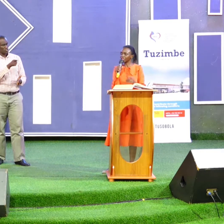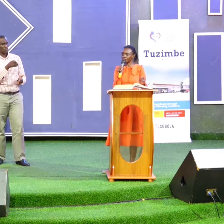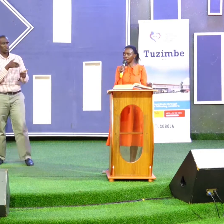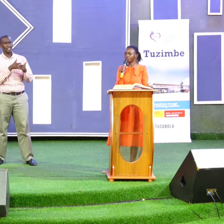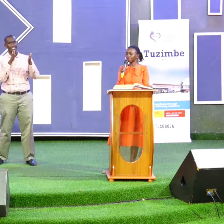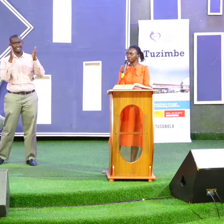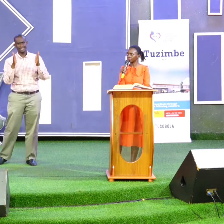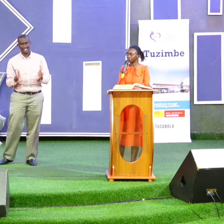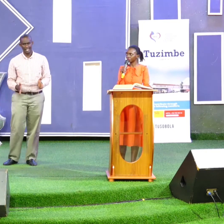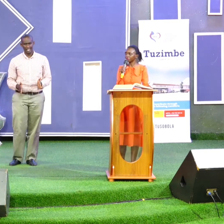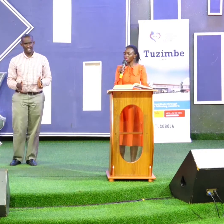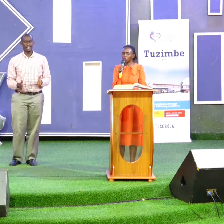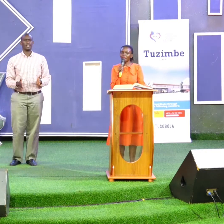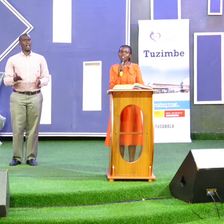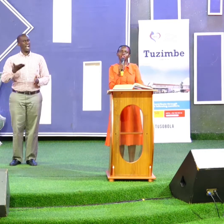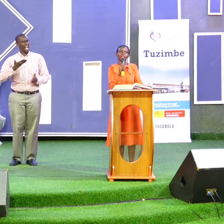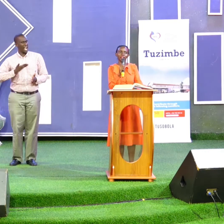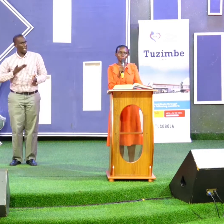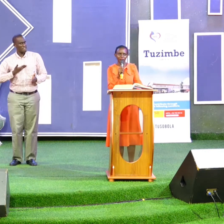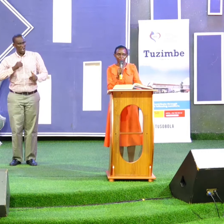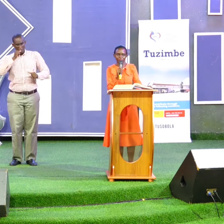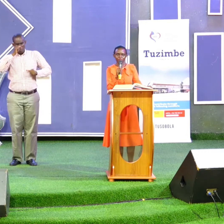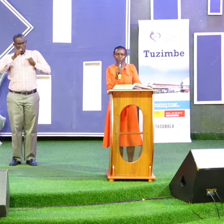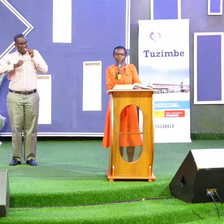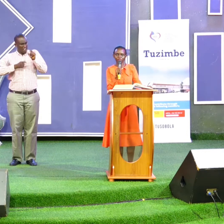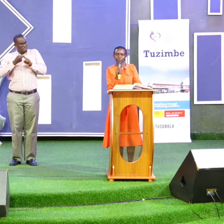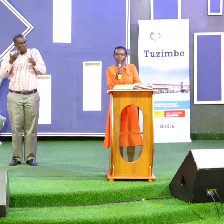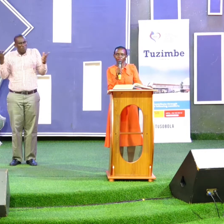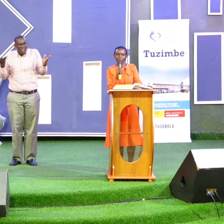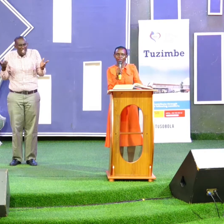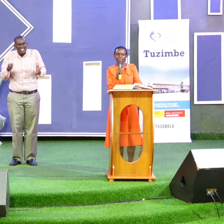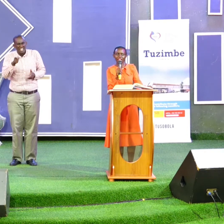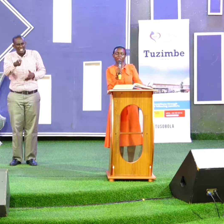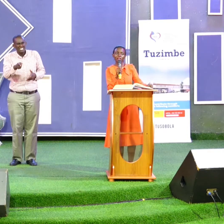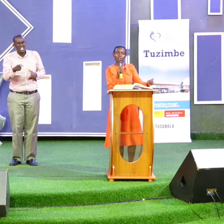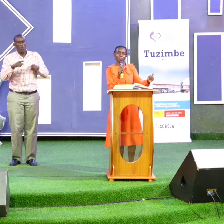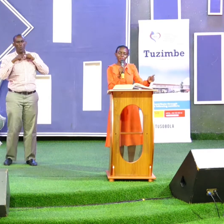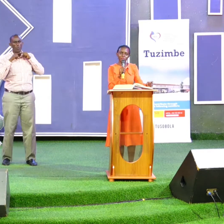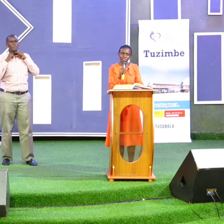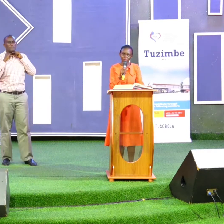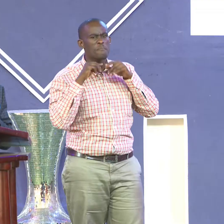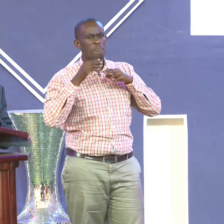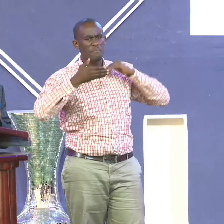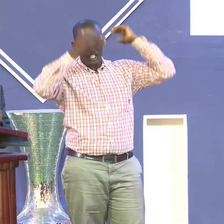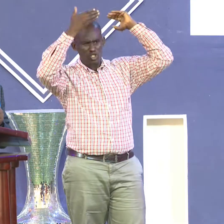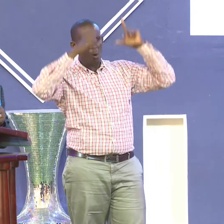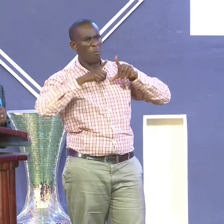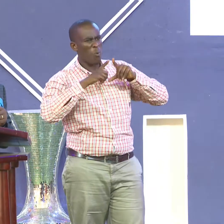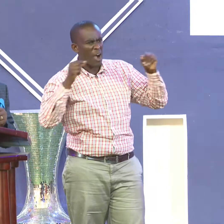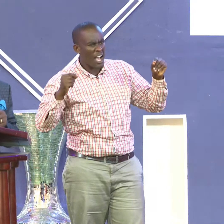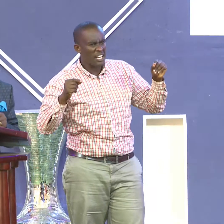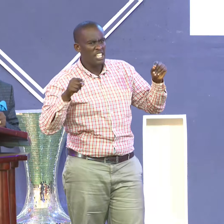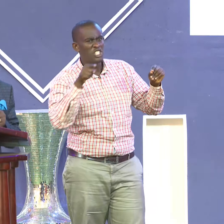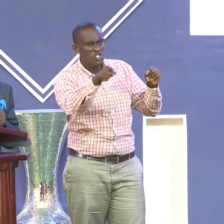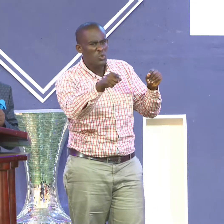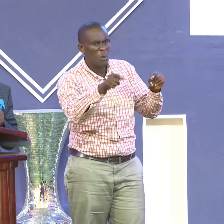you leader, where did you get that pride from? That even a word from the bishop approved